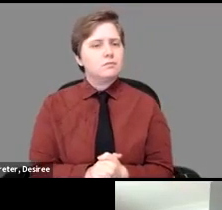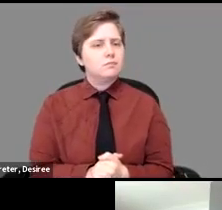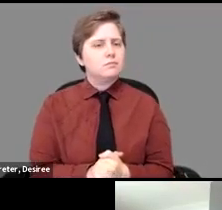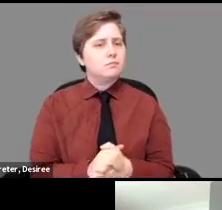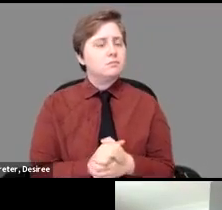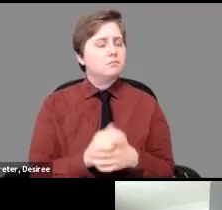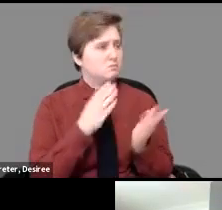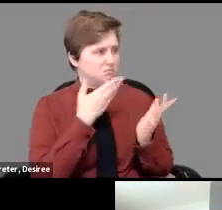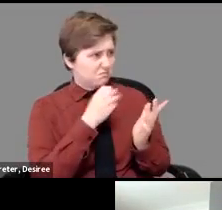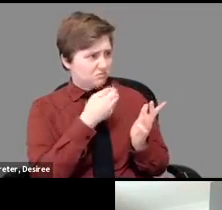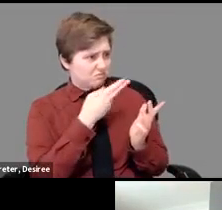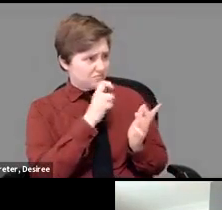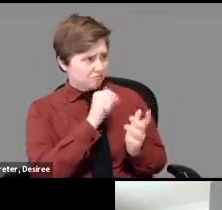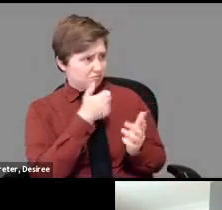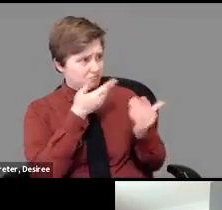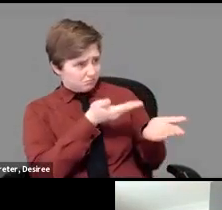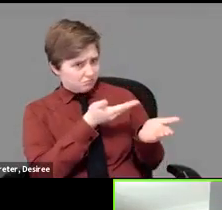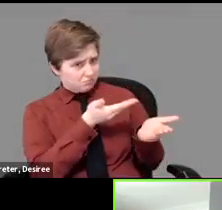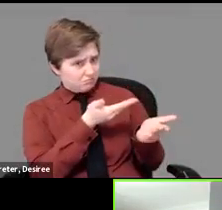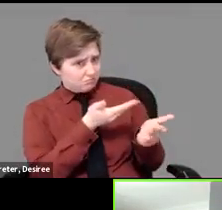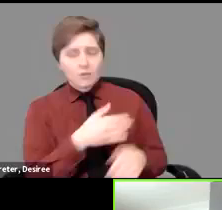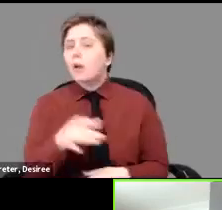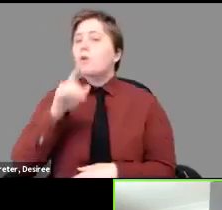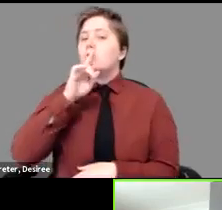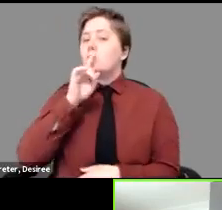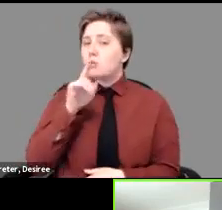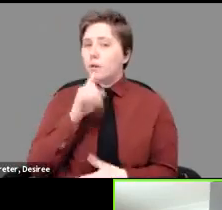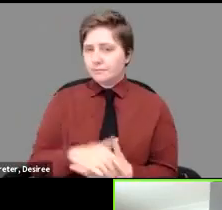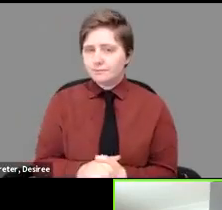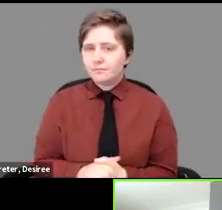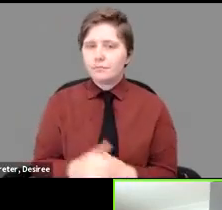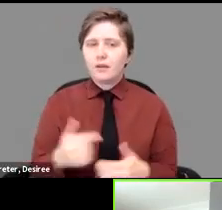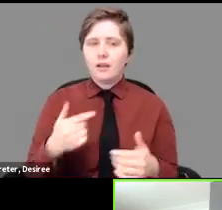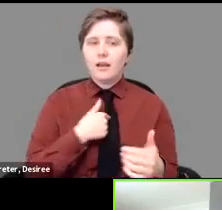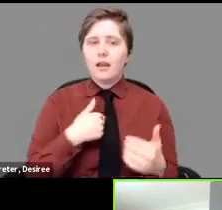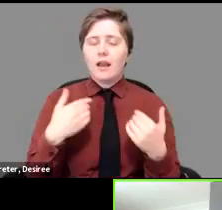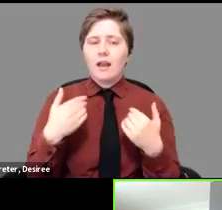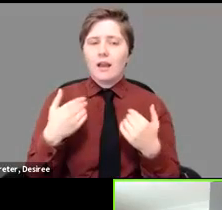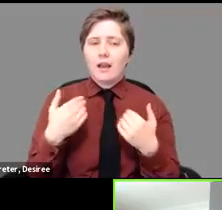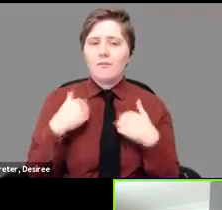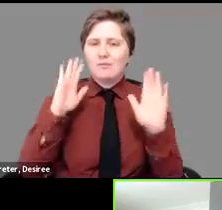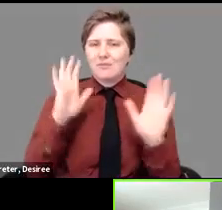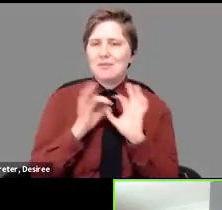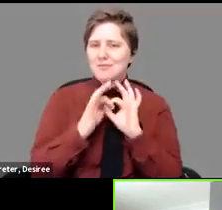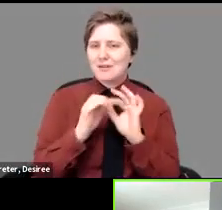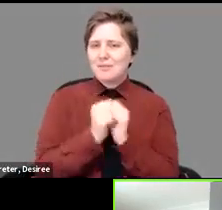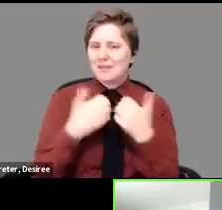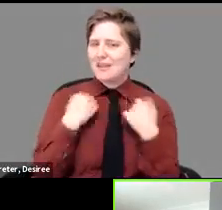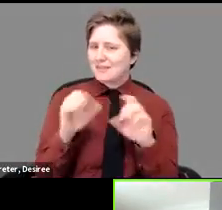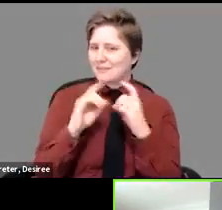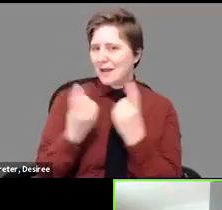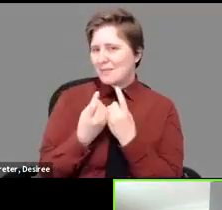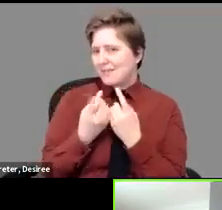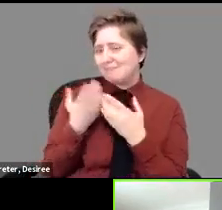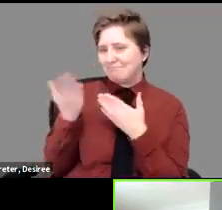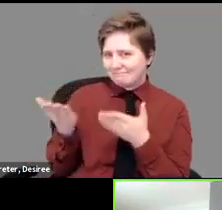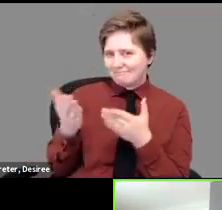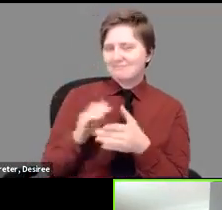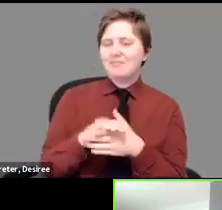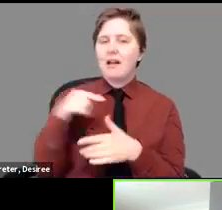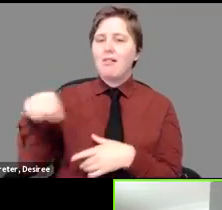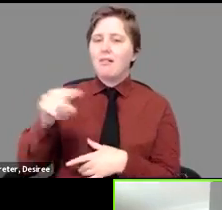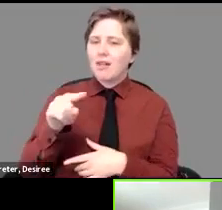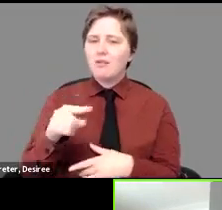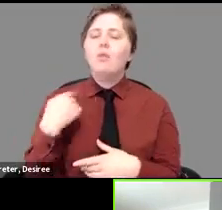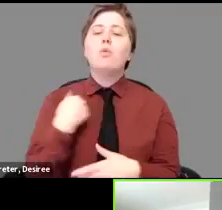So, Sheena, do you want to go first? Sure. I have a great relationship with the health department, and we